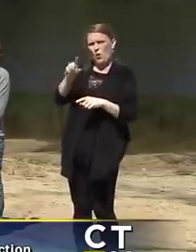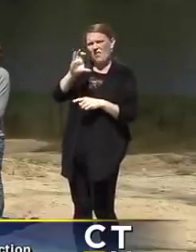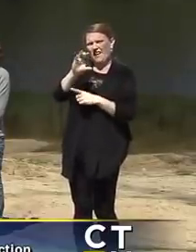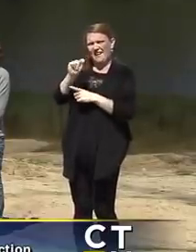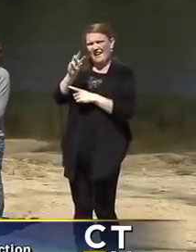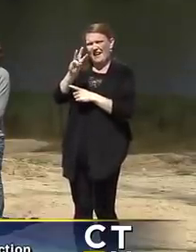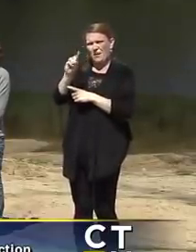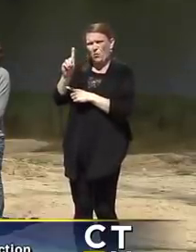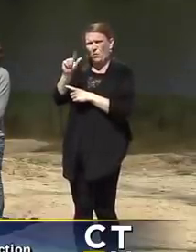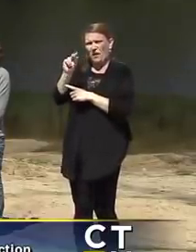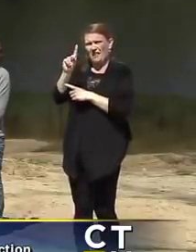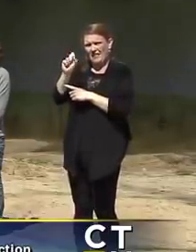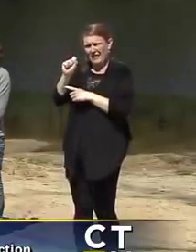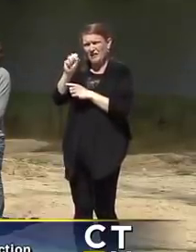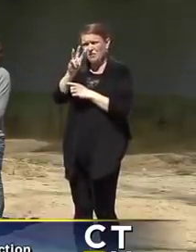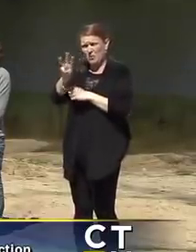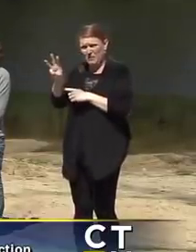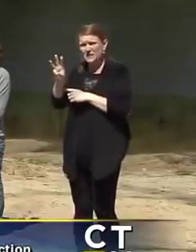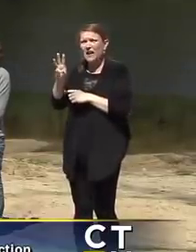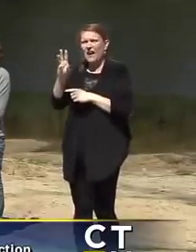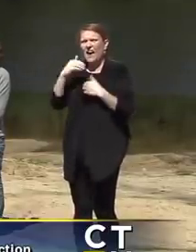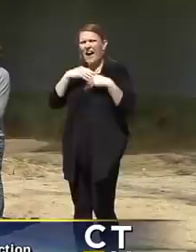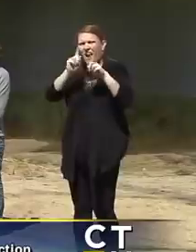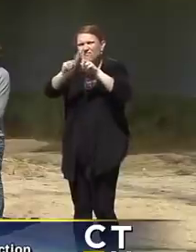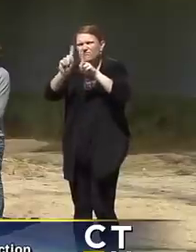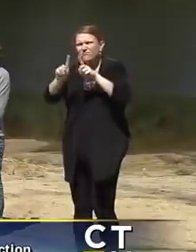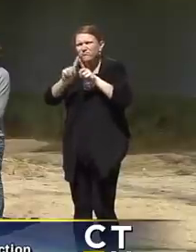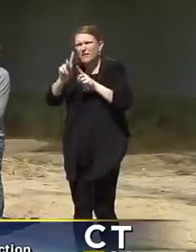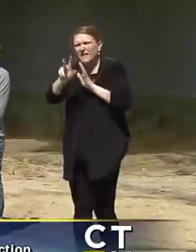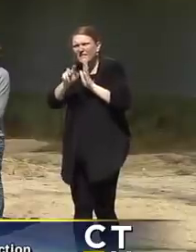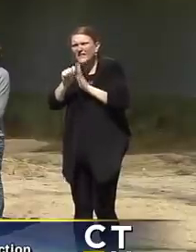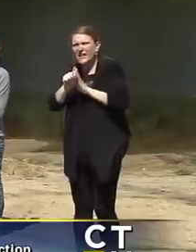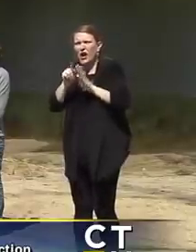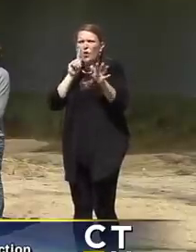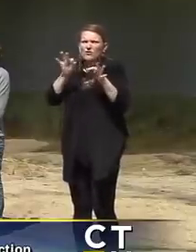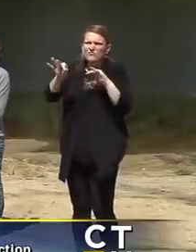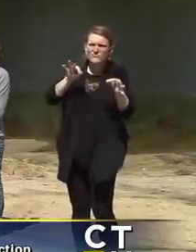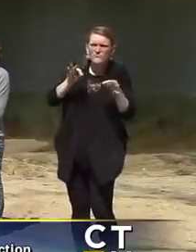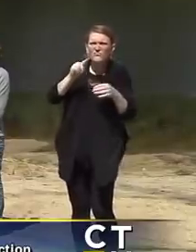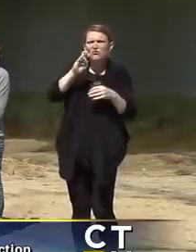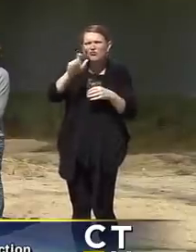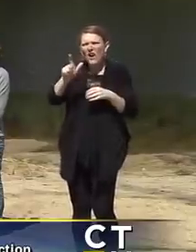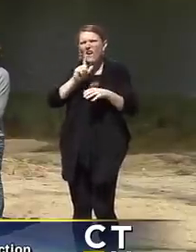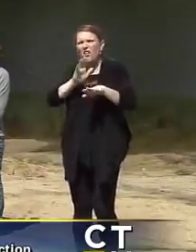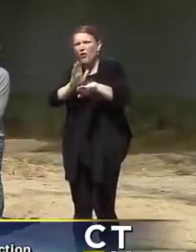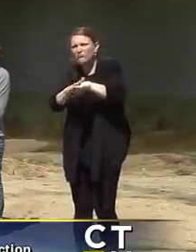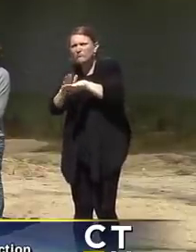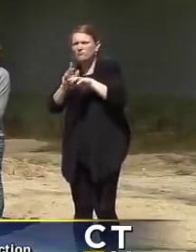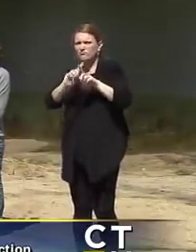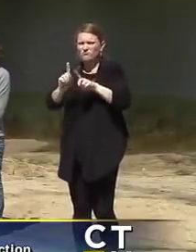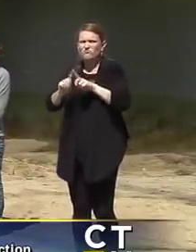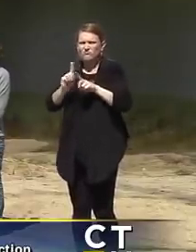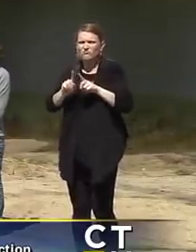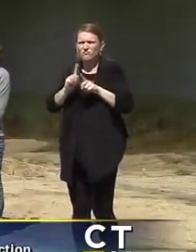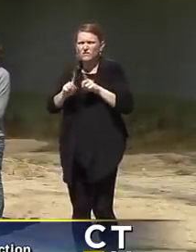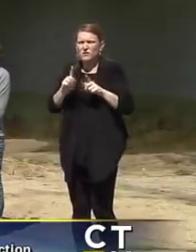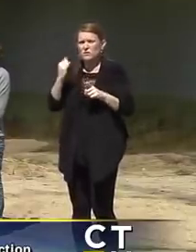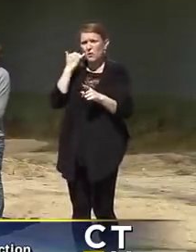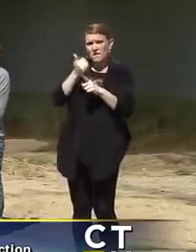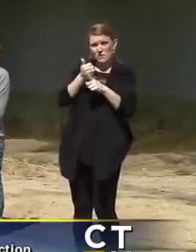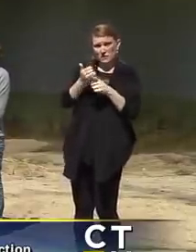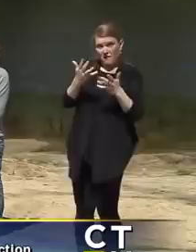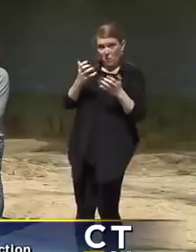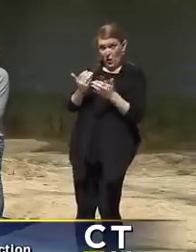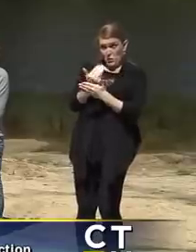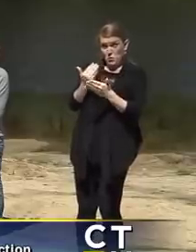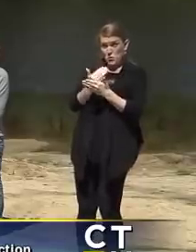So again, if you're looking for a new place to walk or hike and you're a little bit uncomfortable with it,